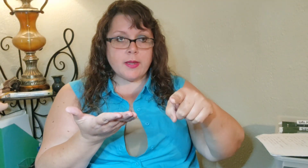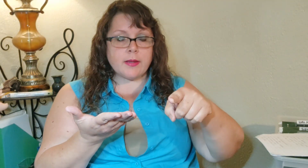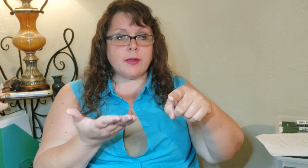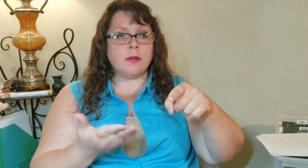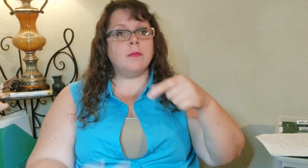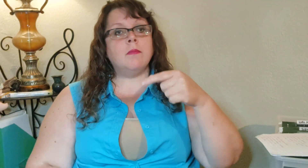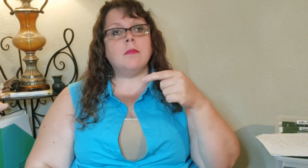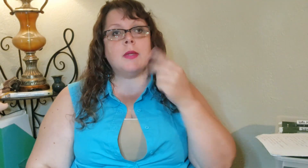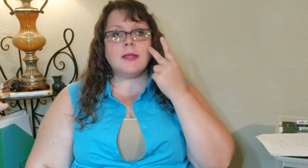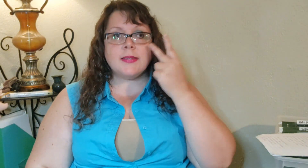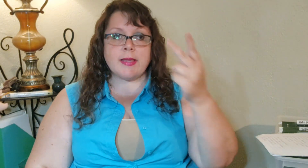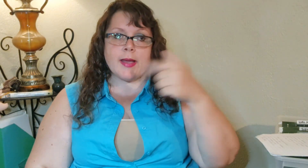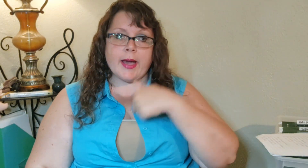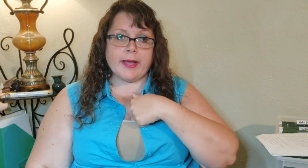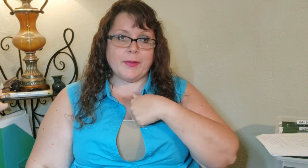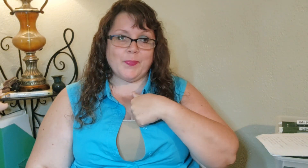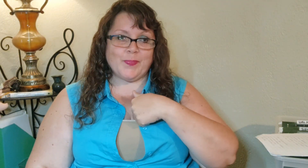week, see I.